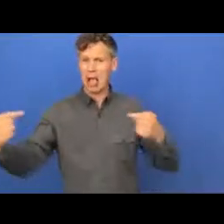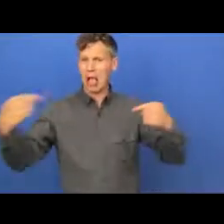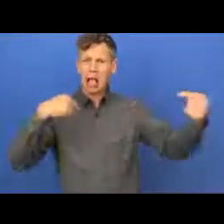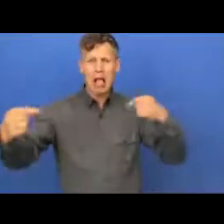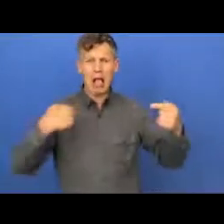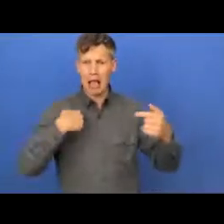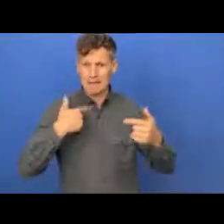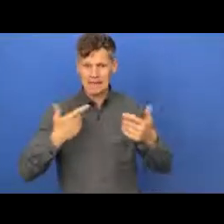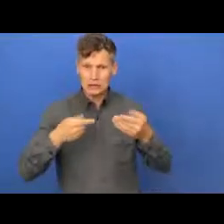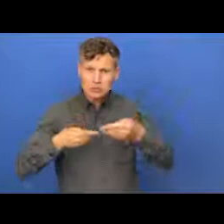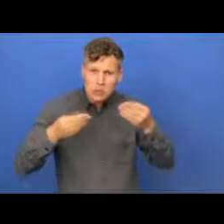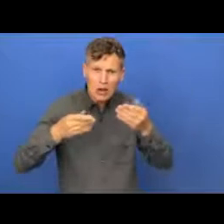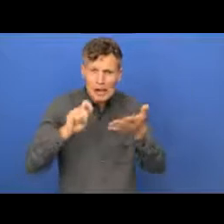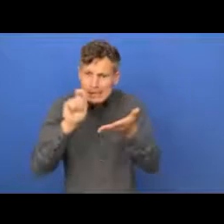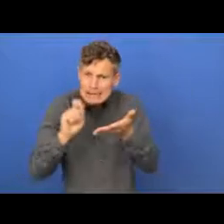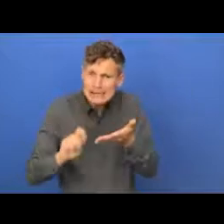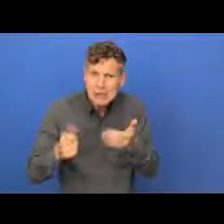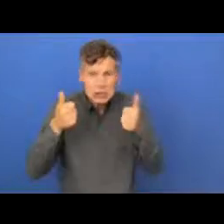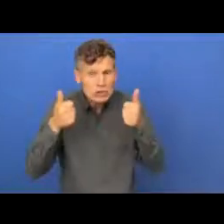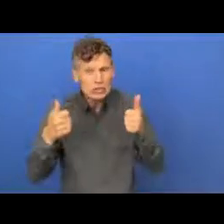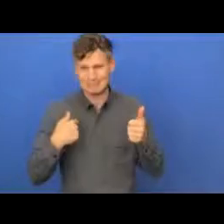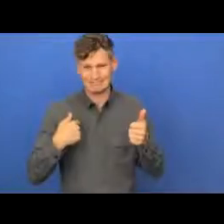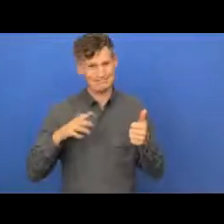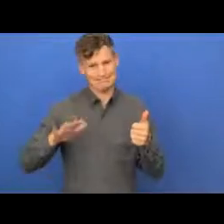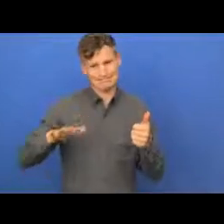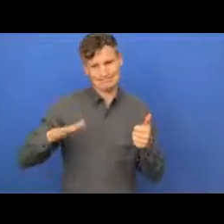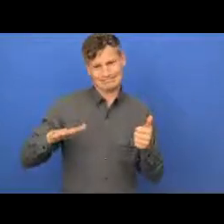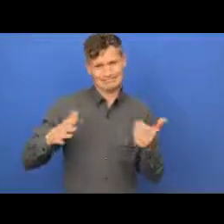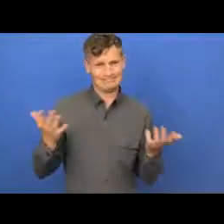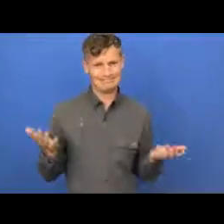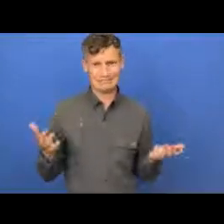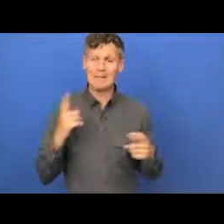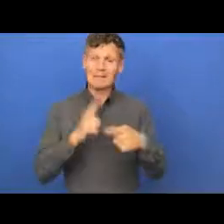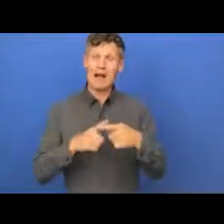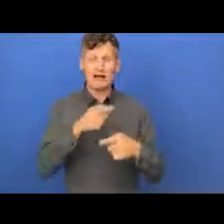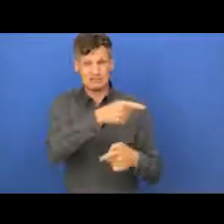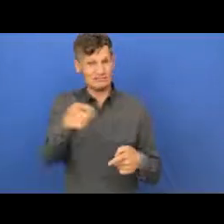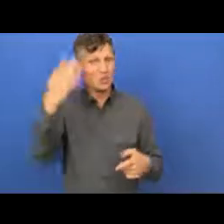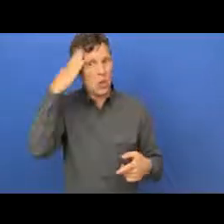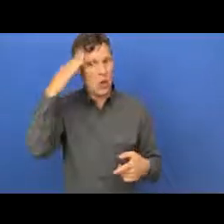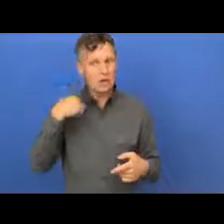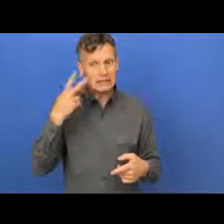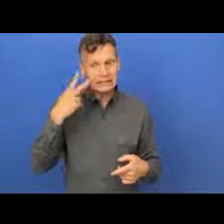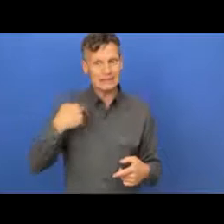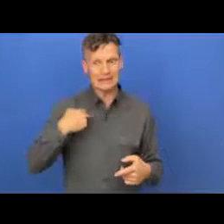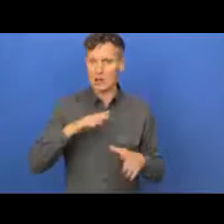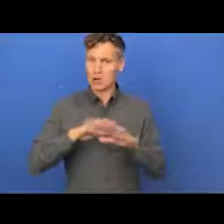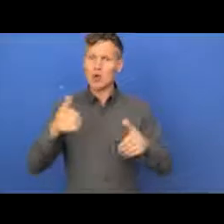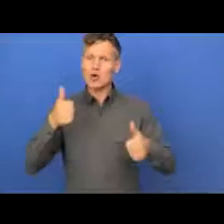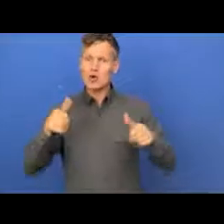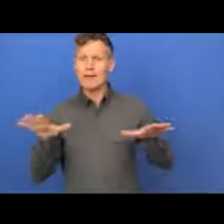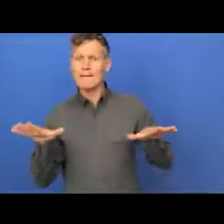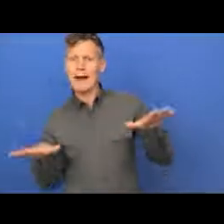they realized I didn't have a good balance, and I'd frequently